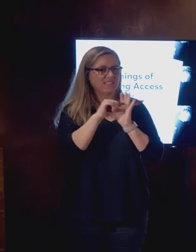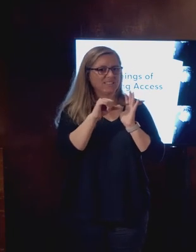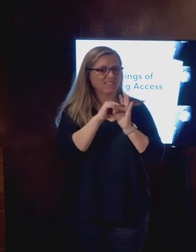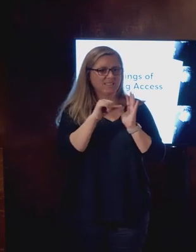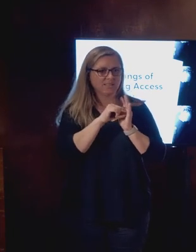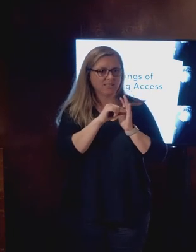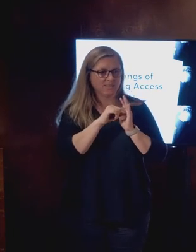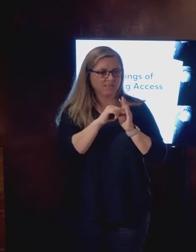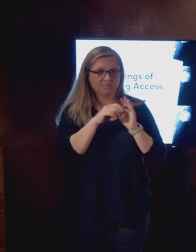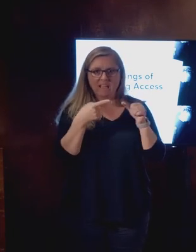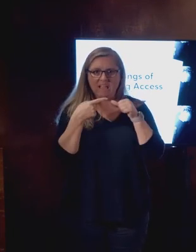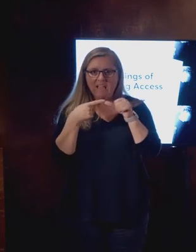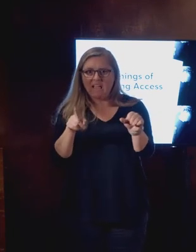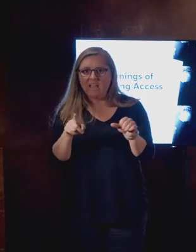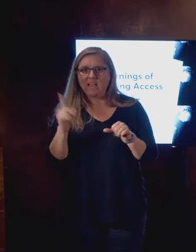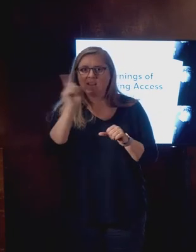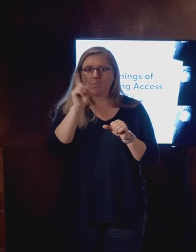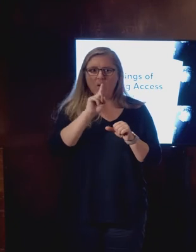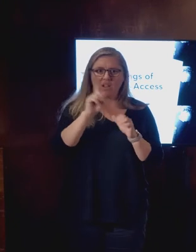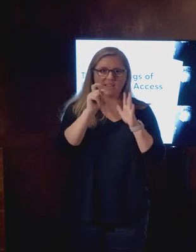Is the answer to go to